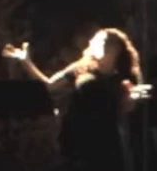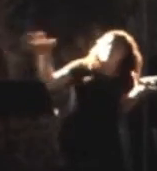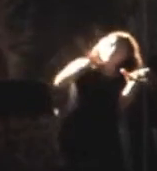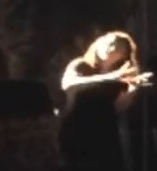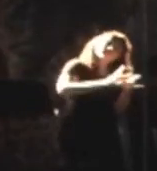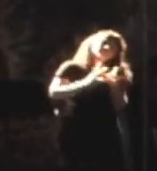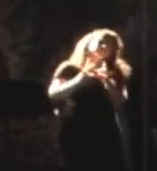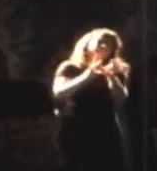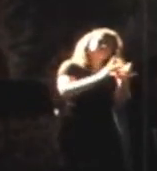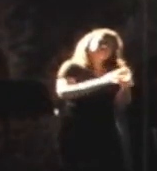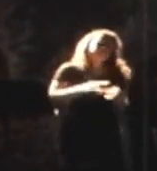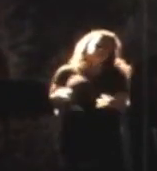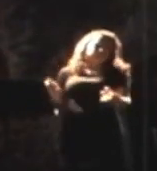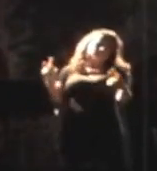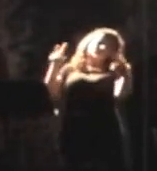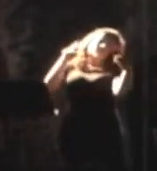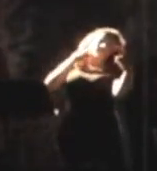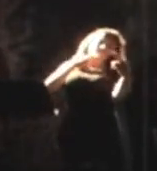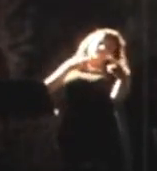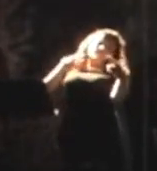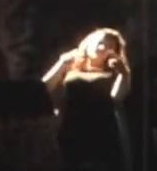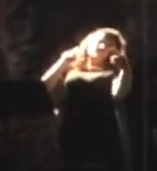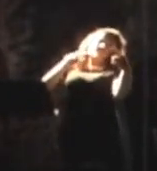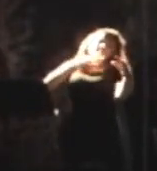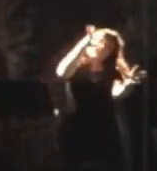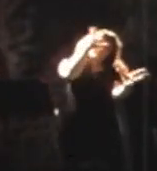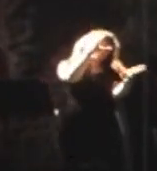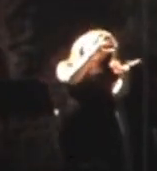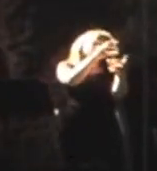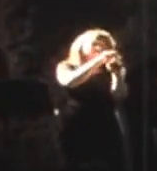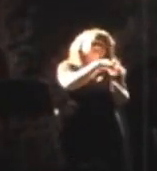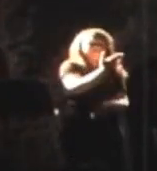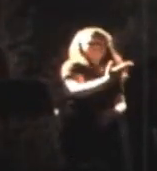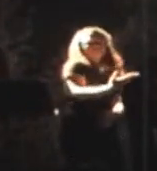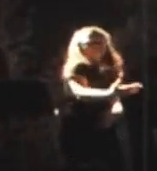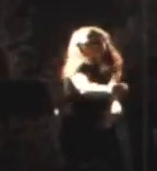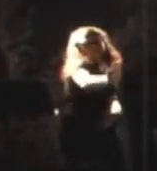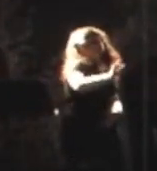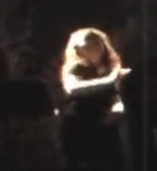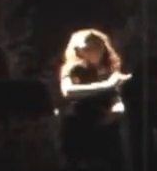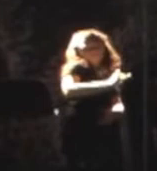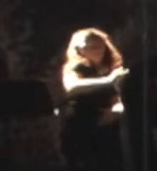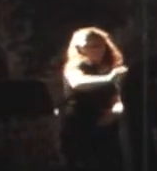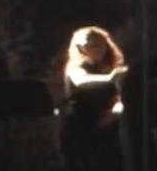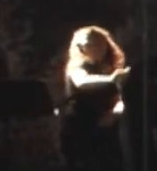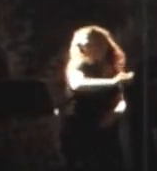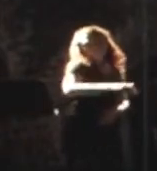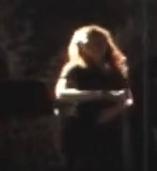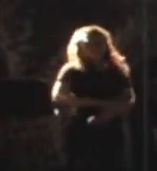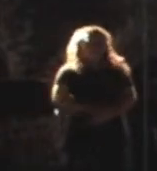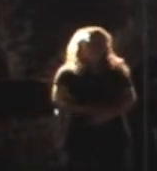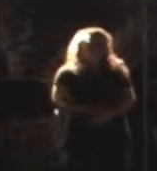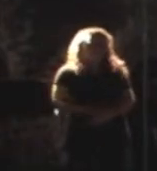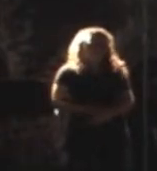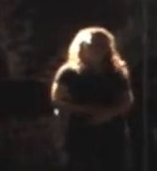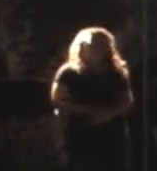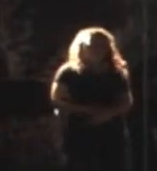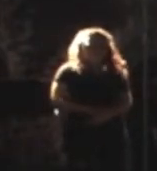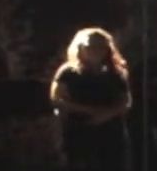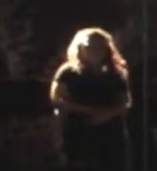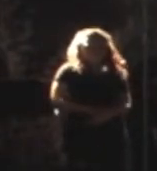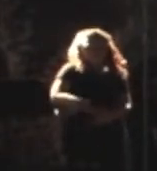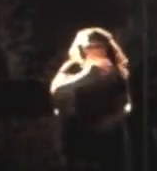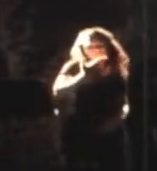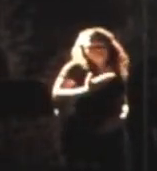But you're onto me And all over me Hope